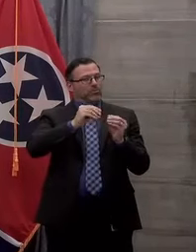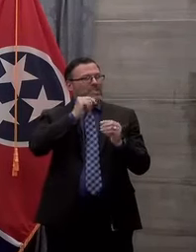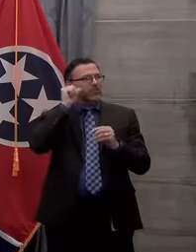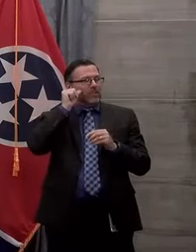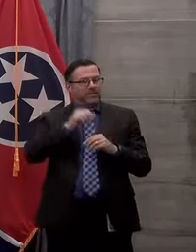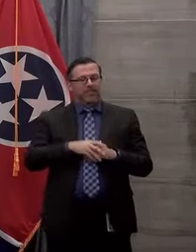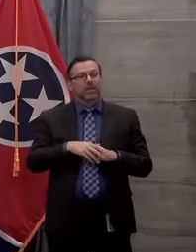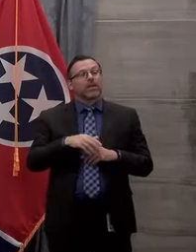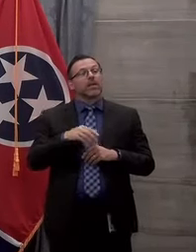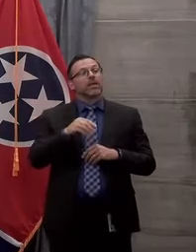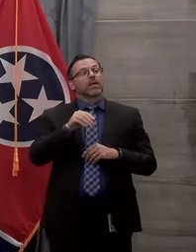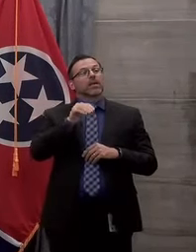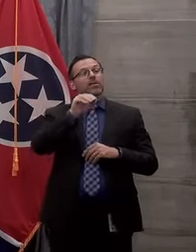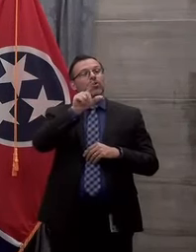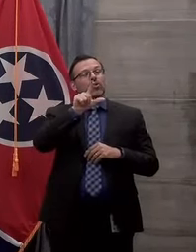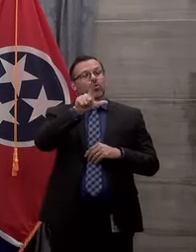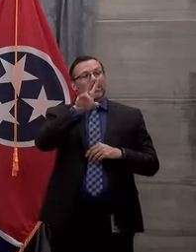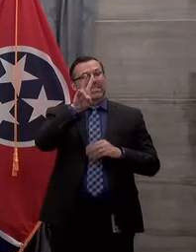total case count was